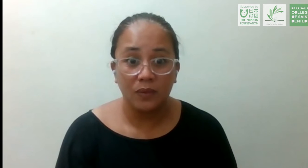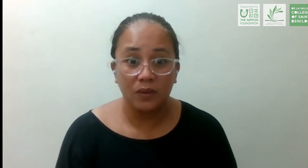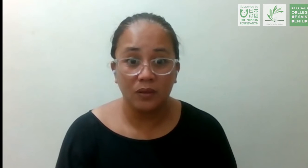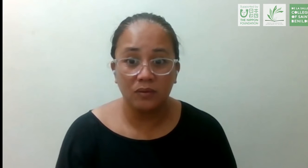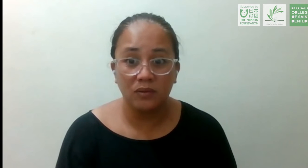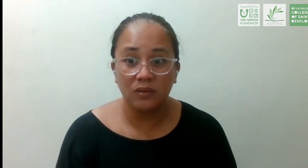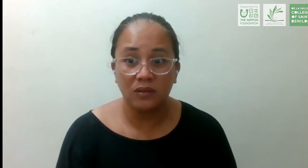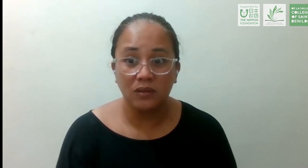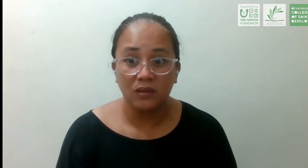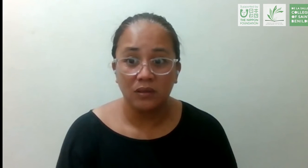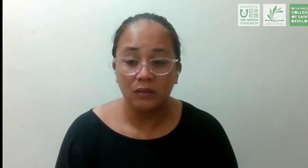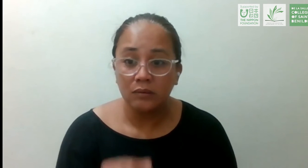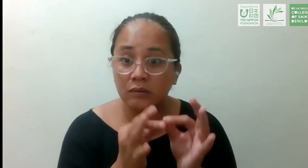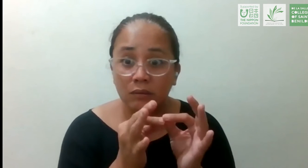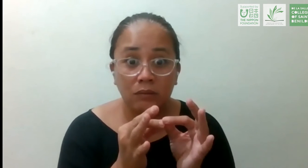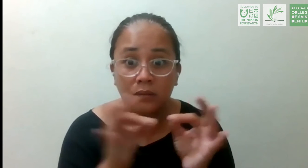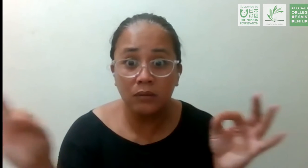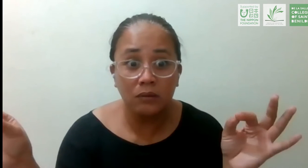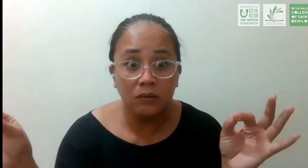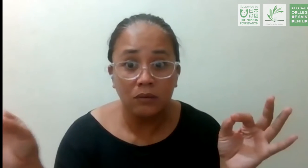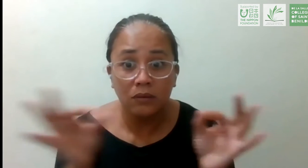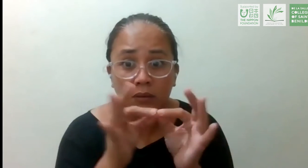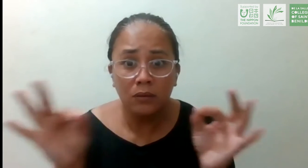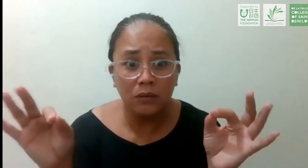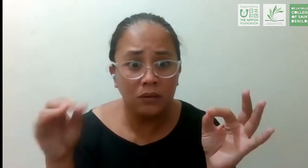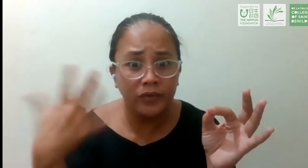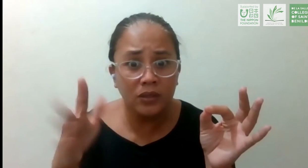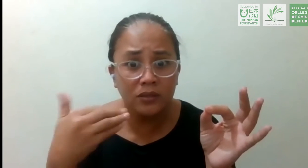Actually, we But don't have. in the sentences, yes, right?